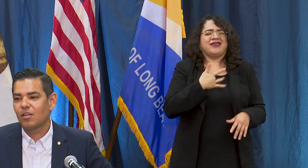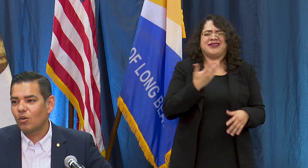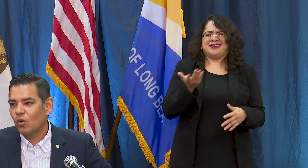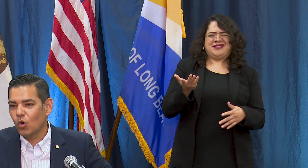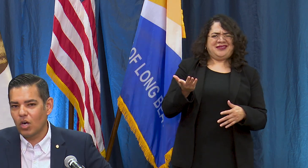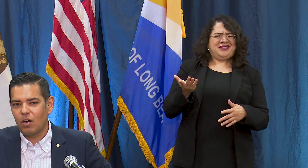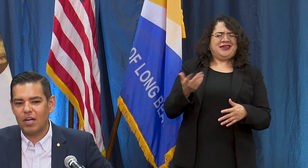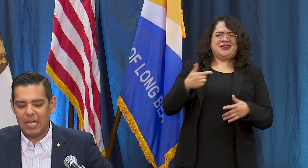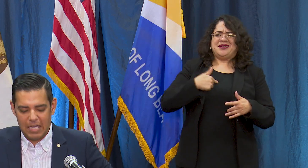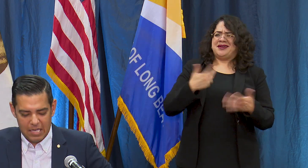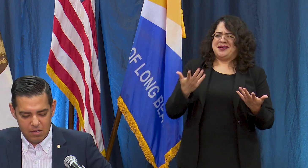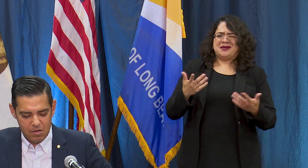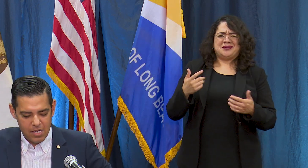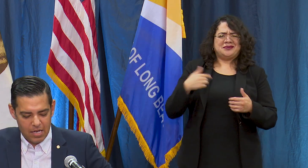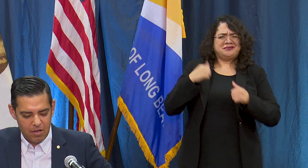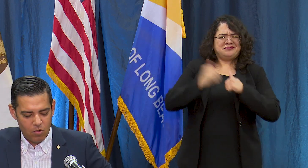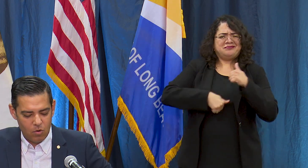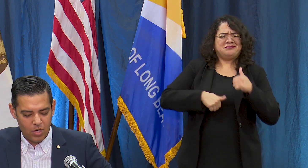weakness, or